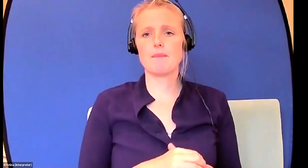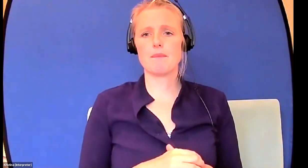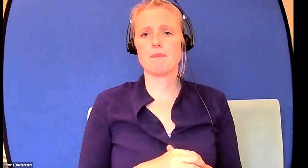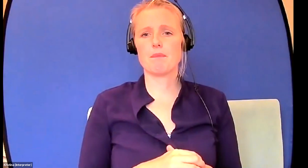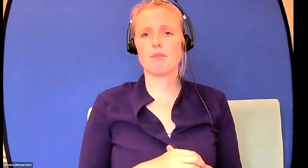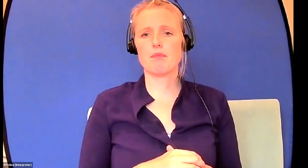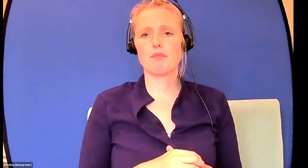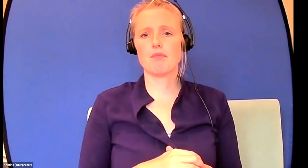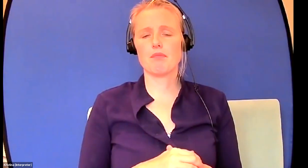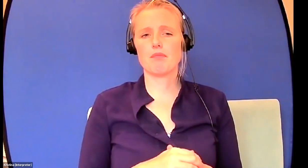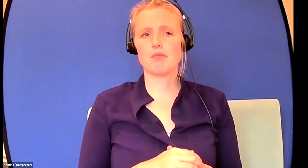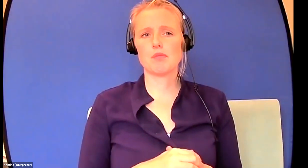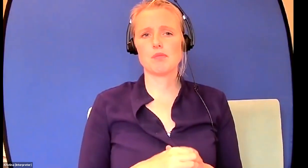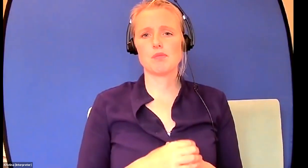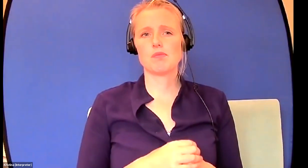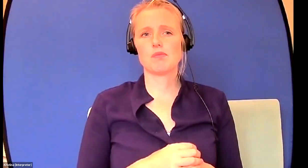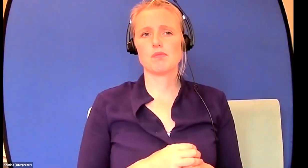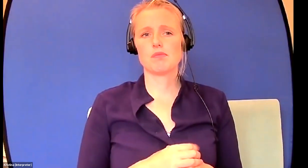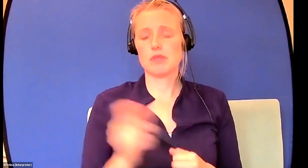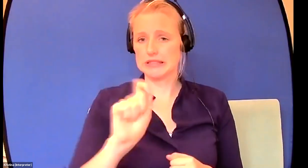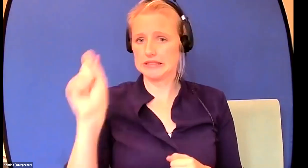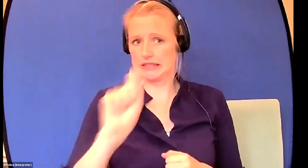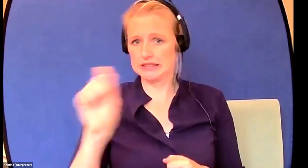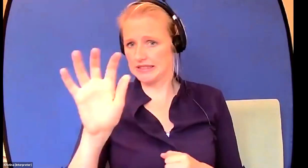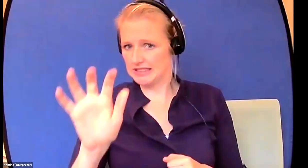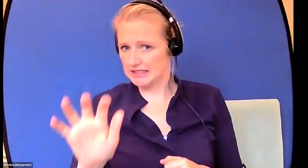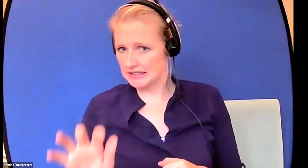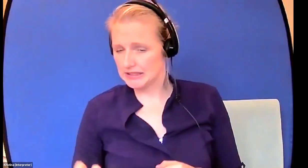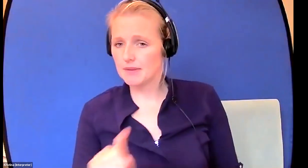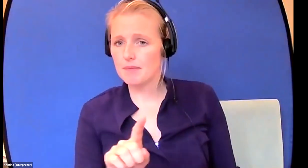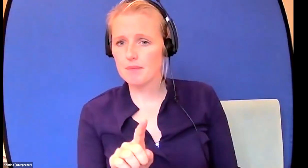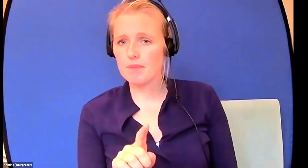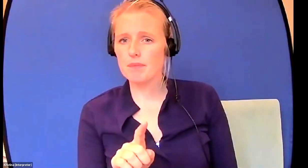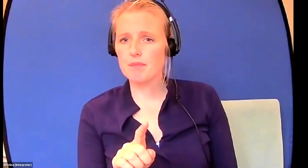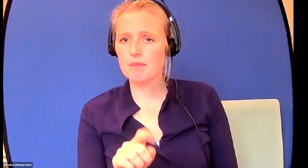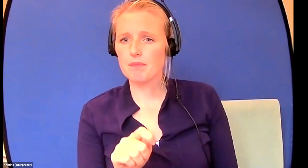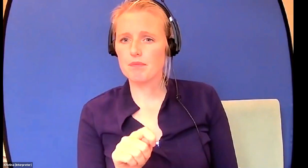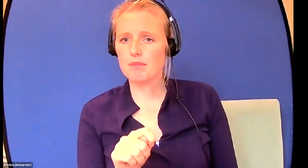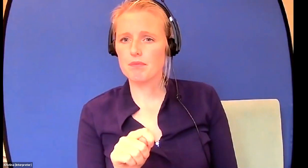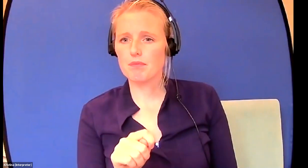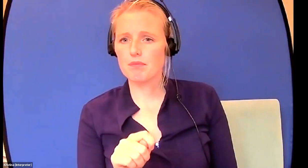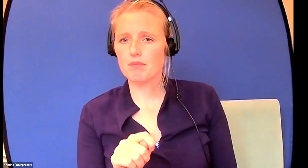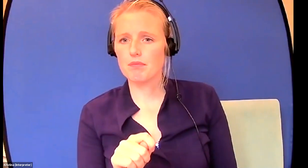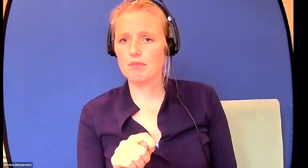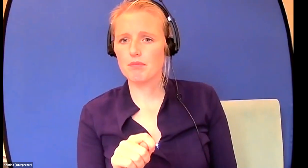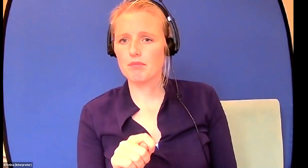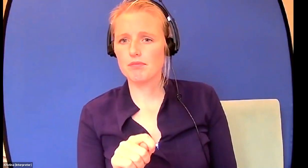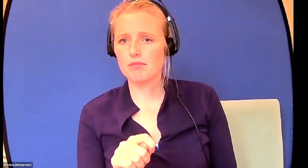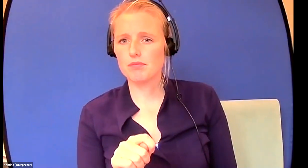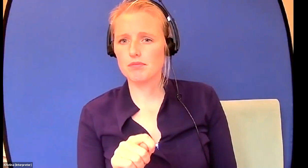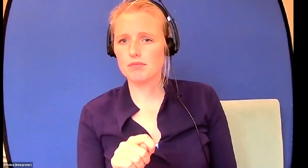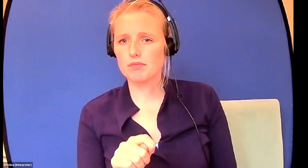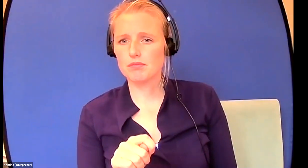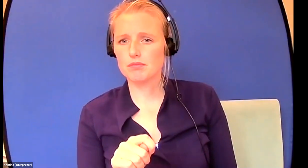is asking, so she has a long question, so let me read it. While it feels good to hear that museums are